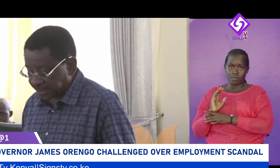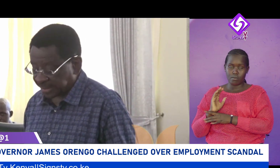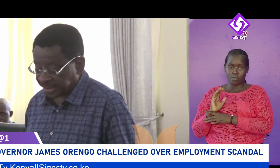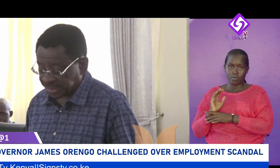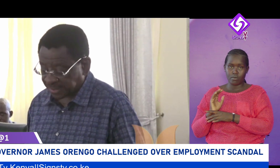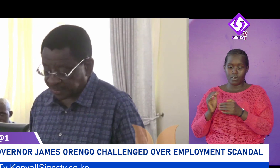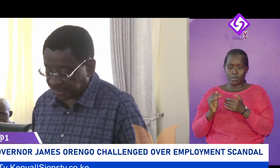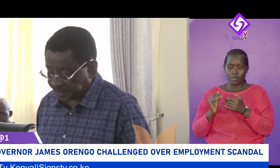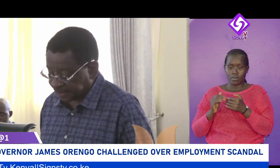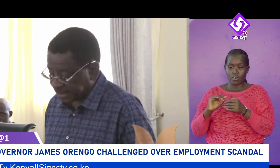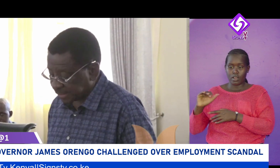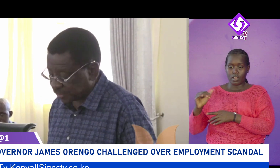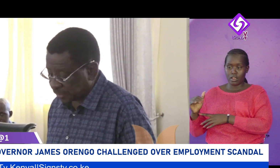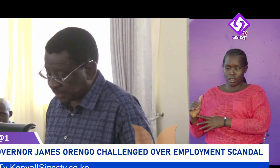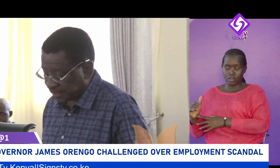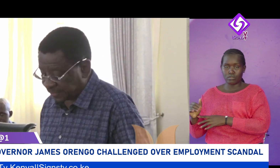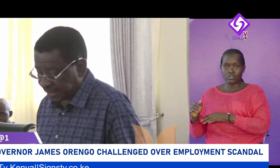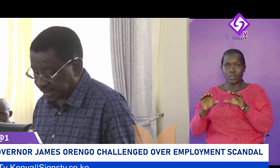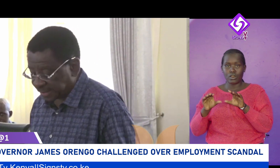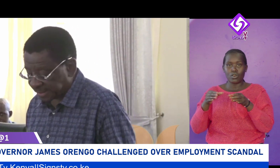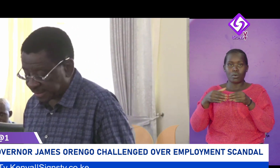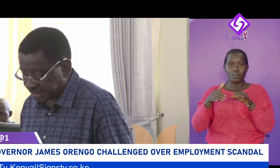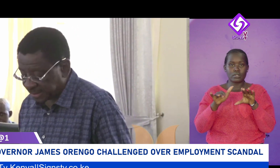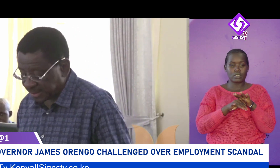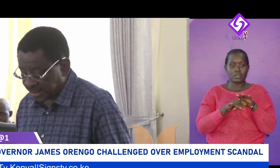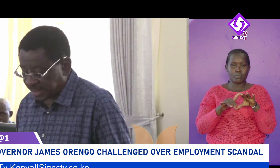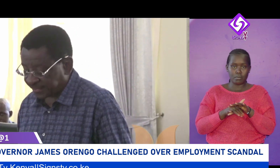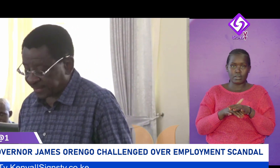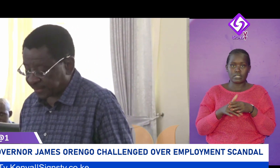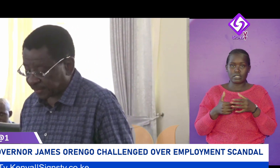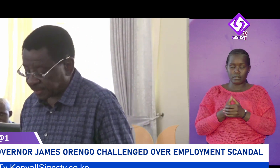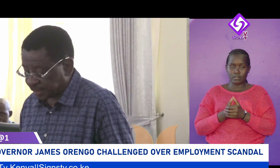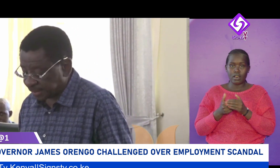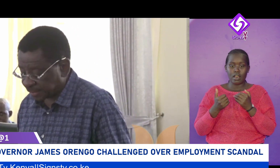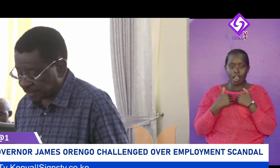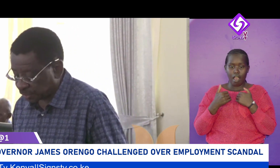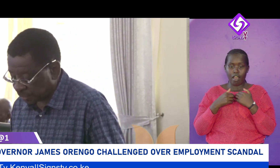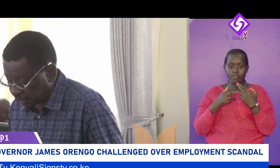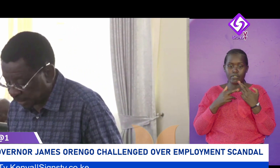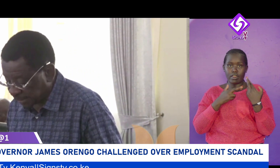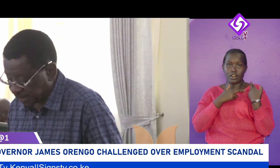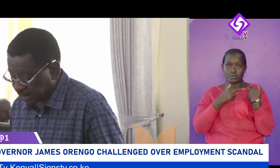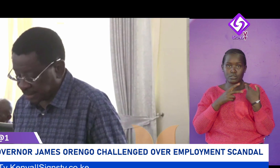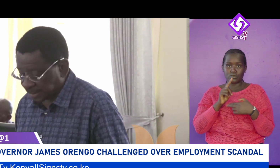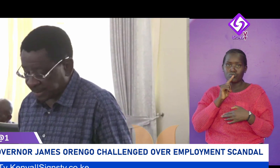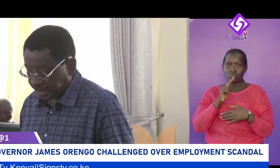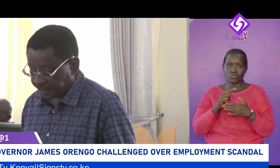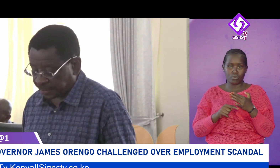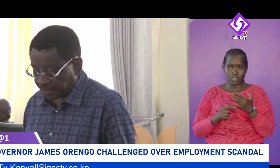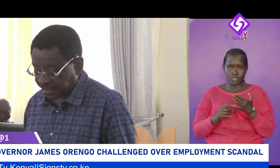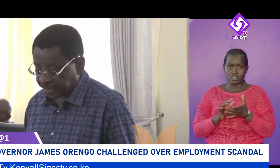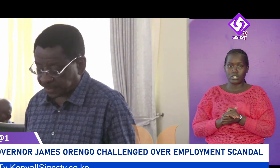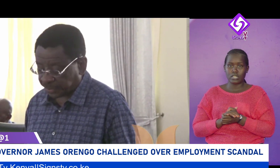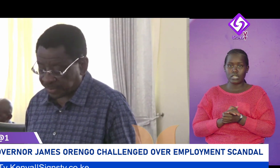County Executive Committee members and chairmen of agencies have the responsibility to ensure that progress